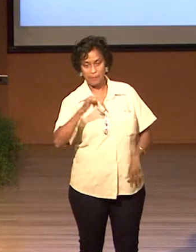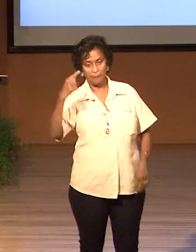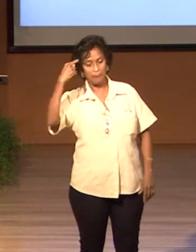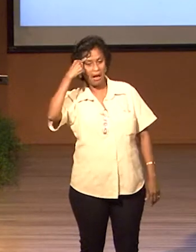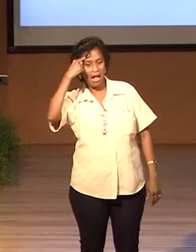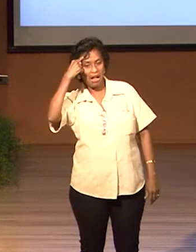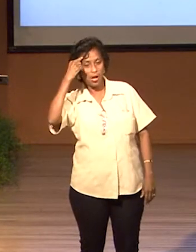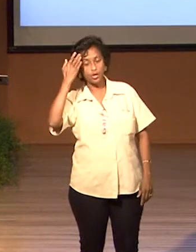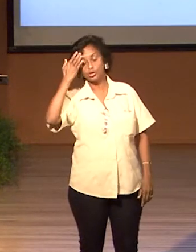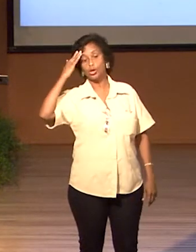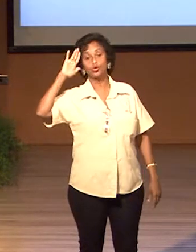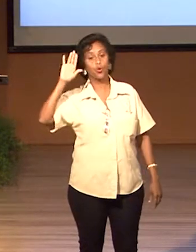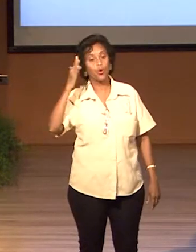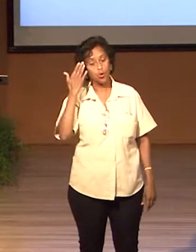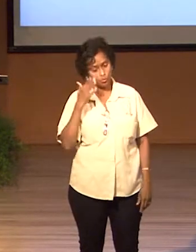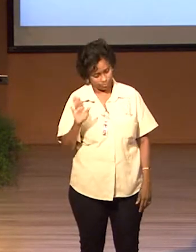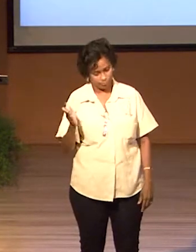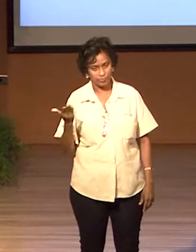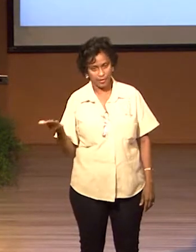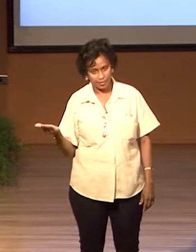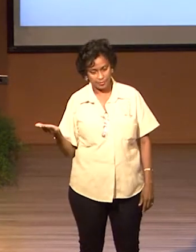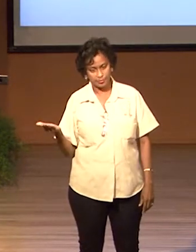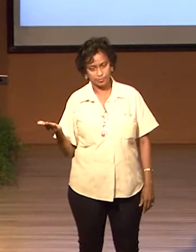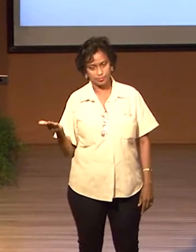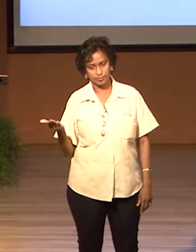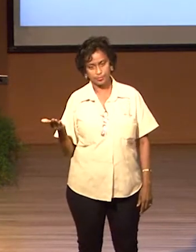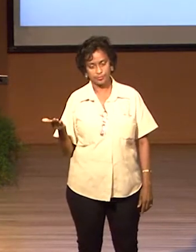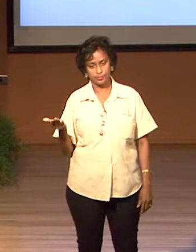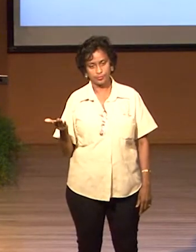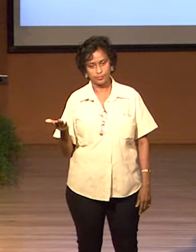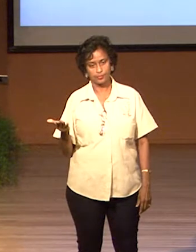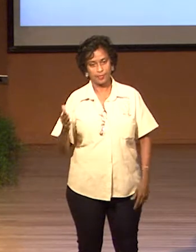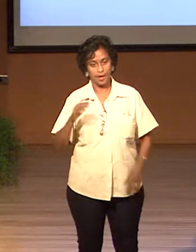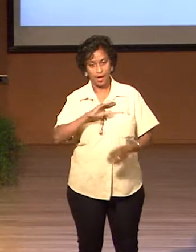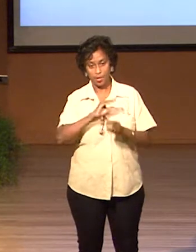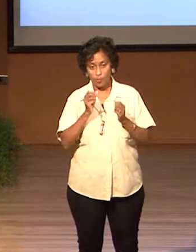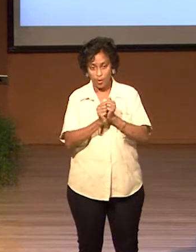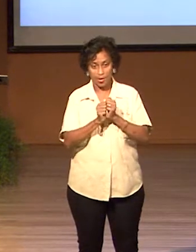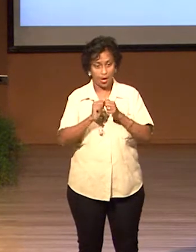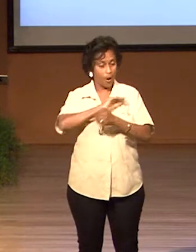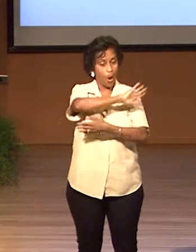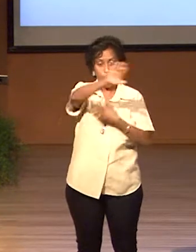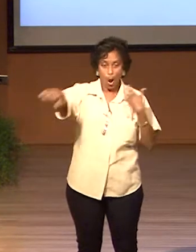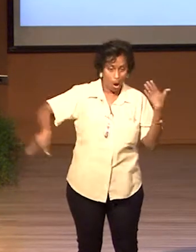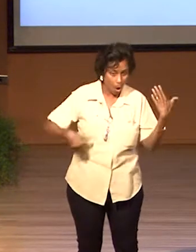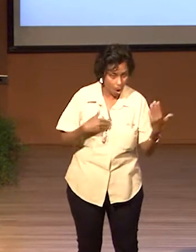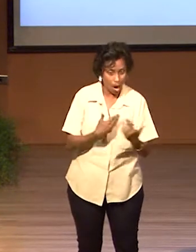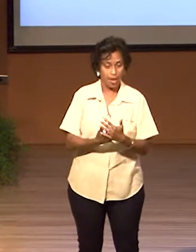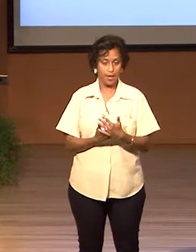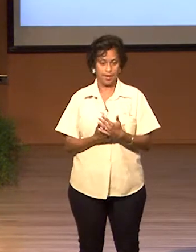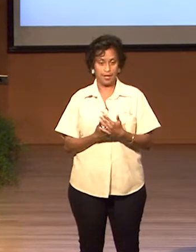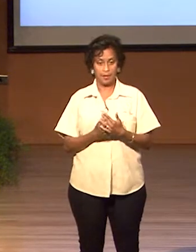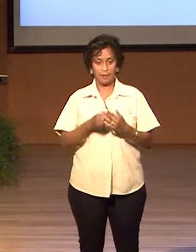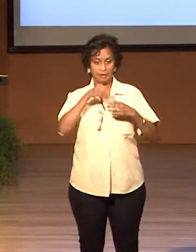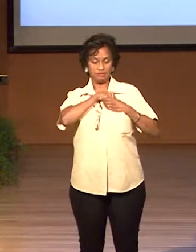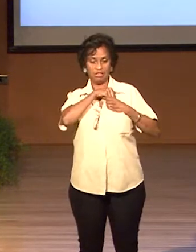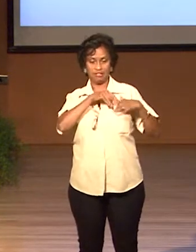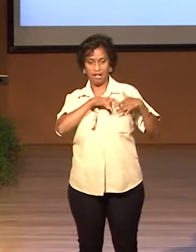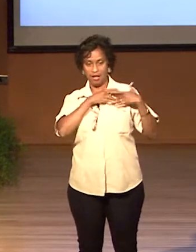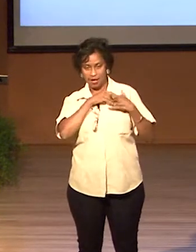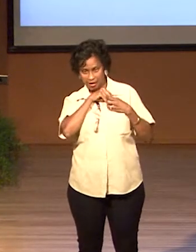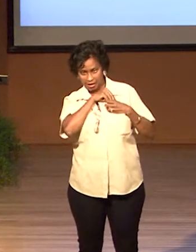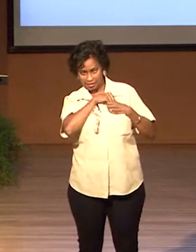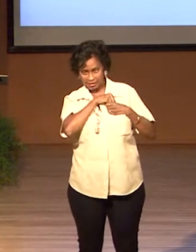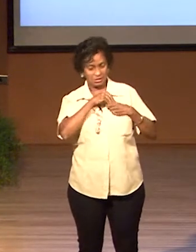So what that suggests is that within all of ourselves, we have the potential to be disabled. We have